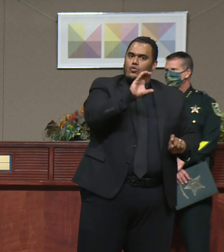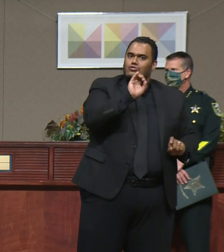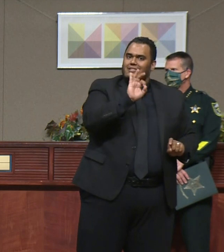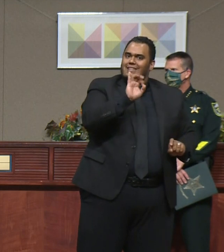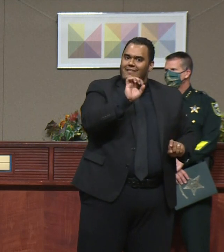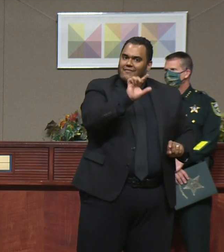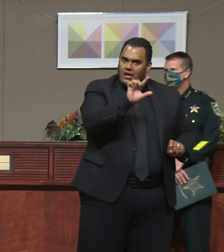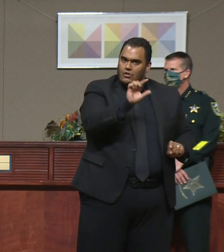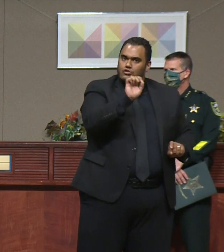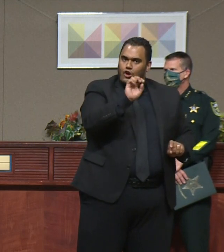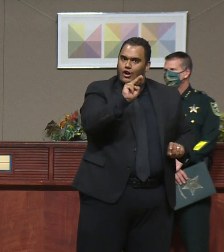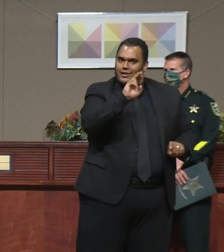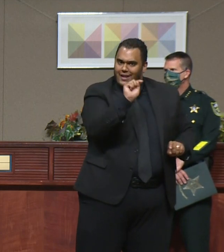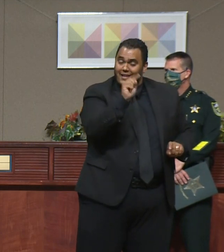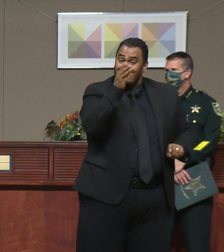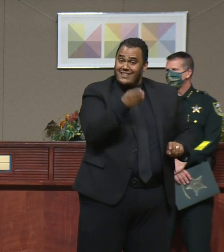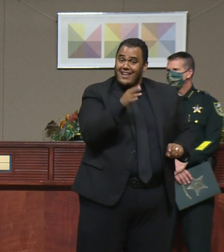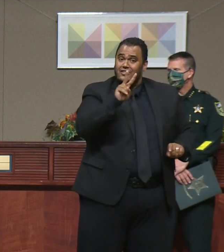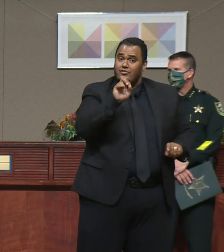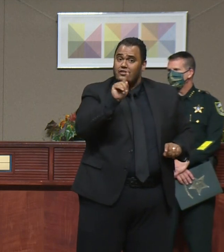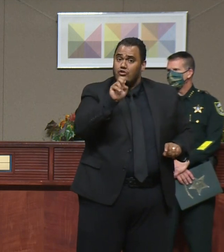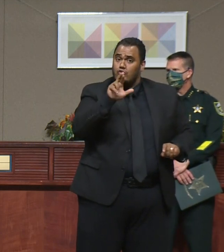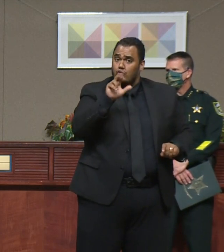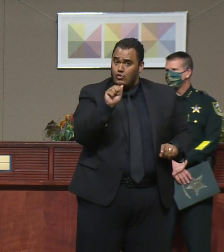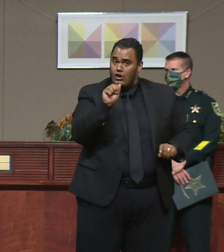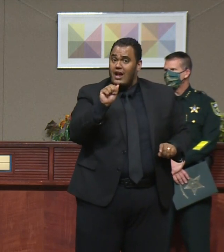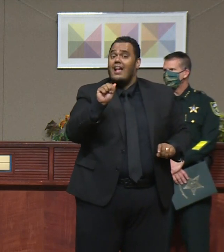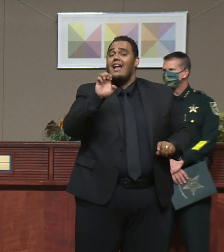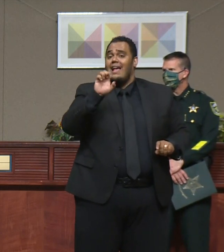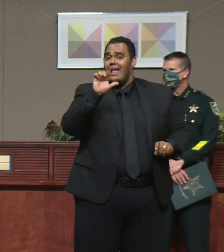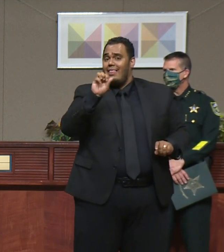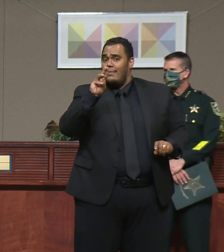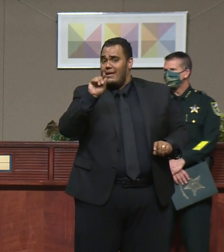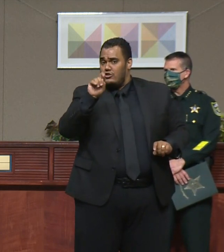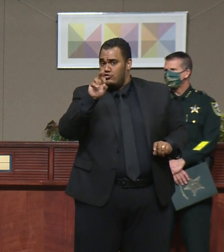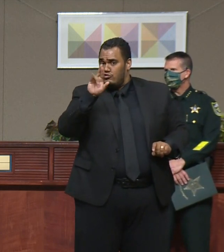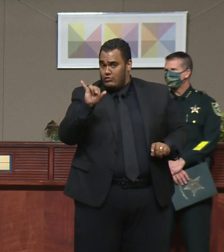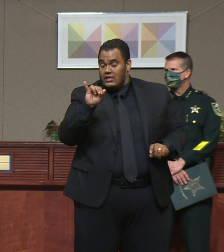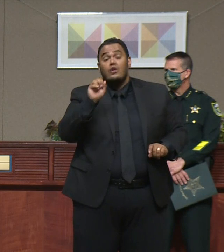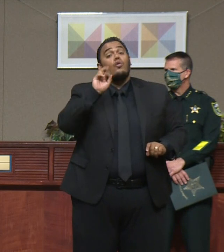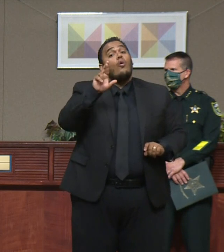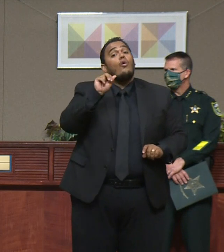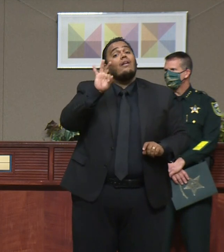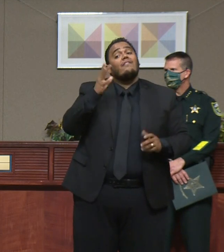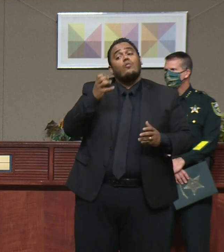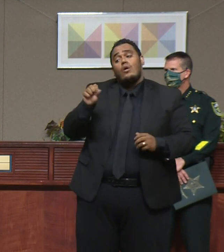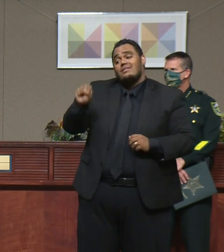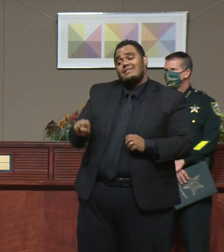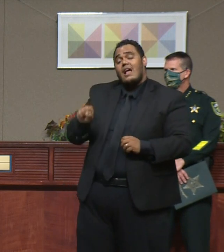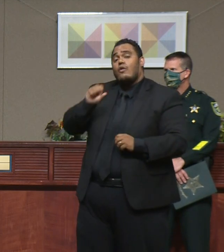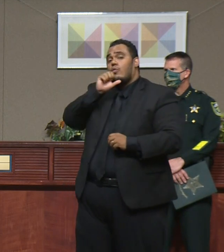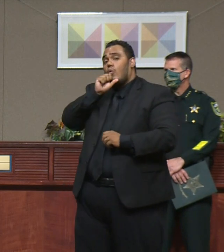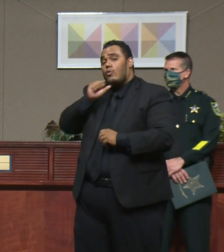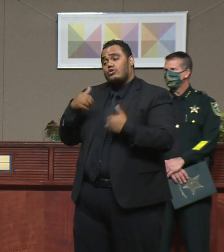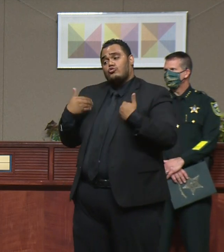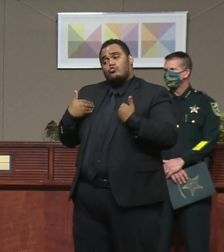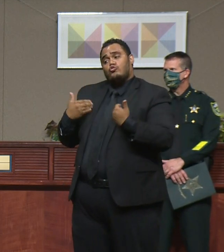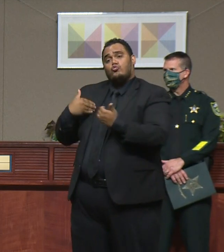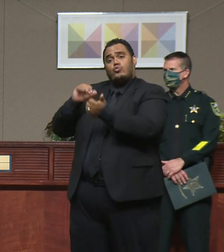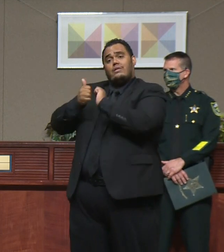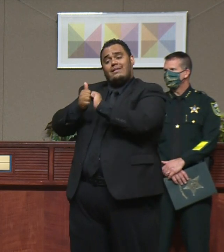ocfl.net/Ventura Elementary site, or if you want to book an appointment at the South Orange Youth Complex, visit the